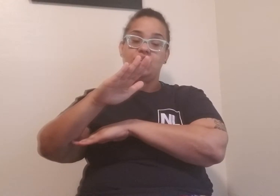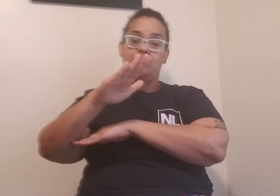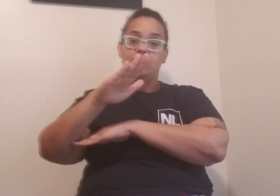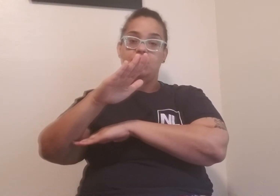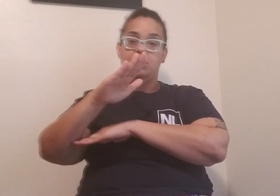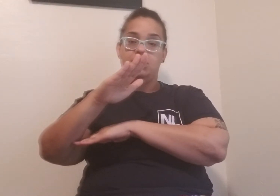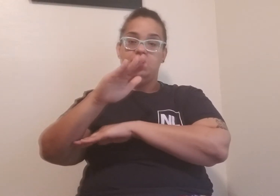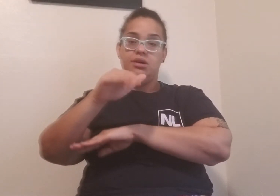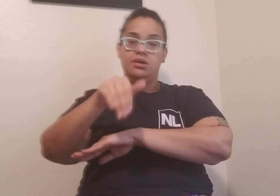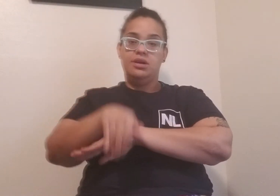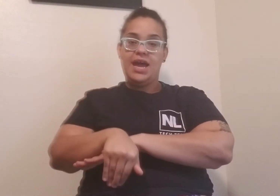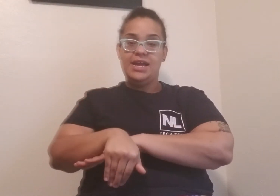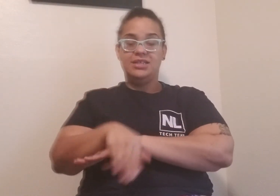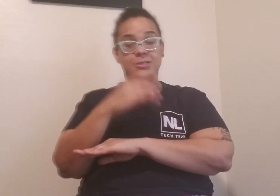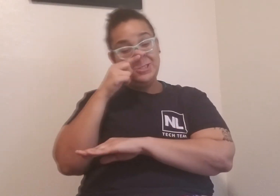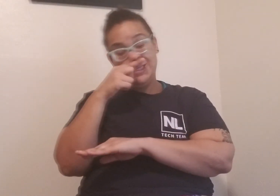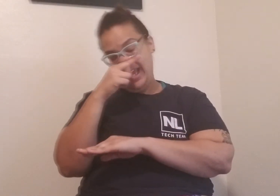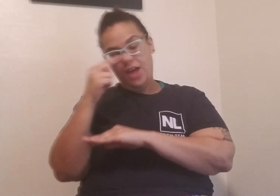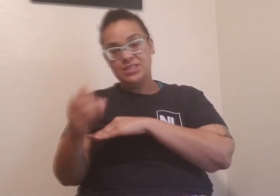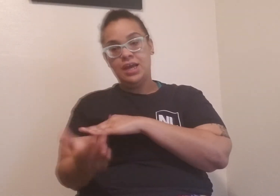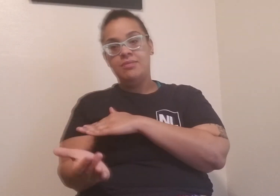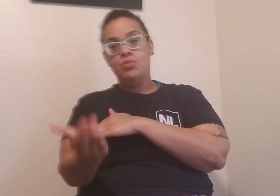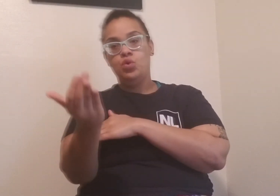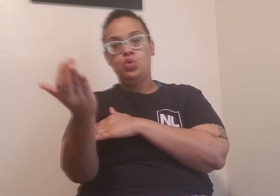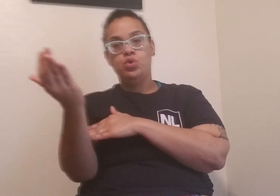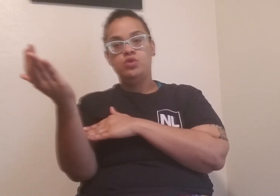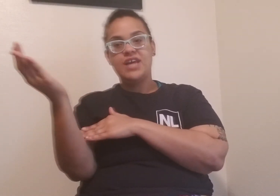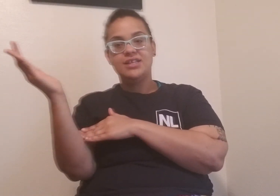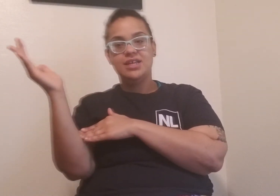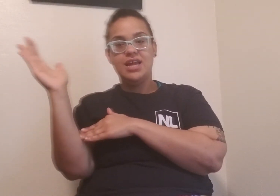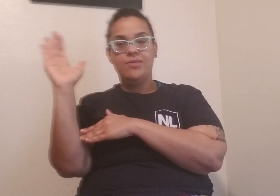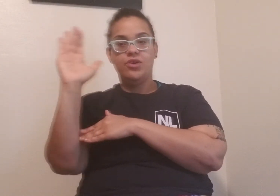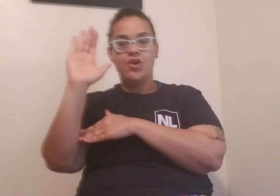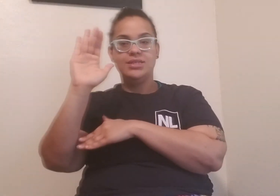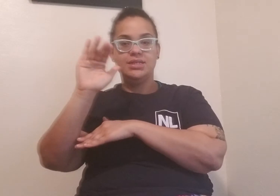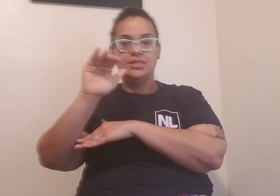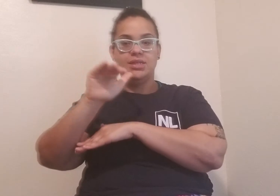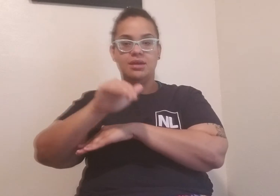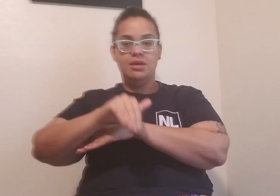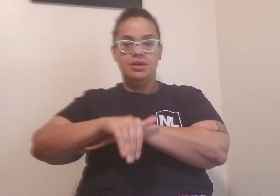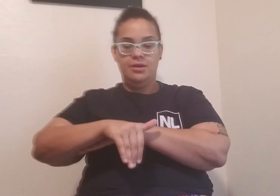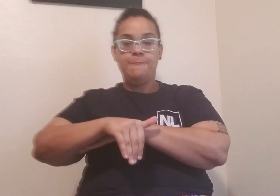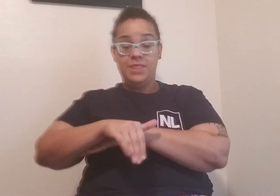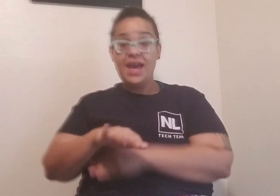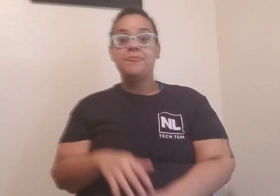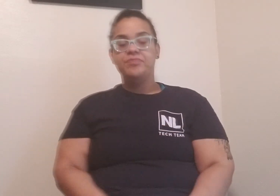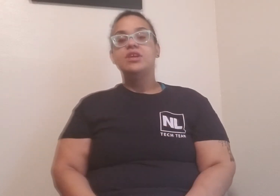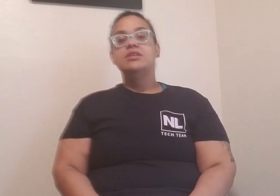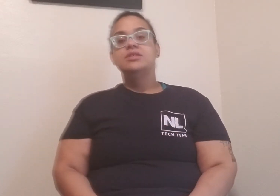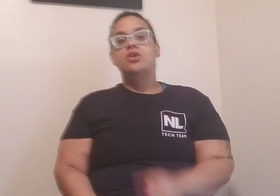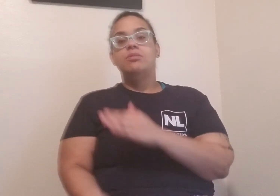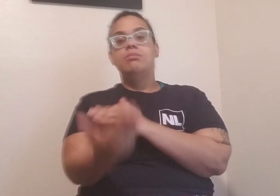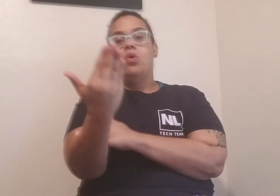afternoon, night. Do you see how the sun moves as the day progresses? Yeah. So